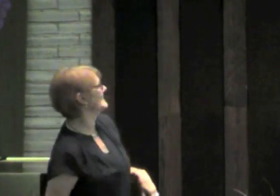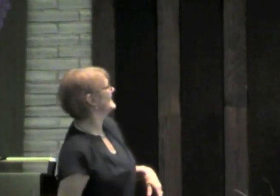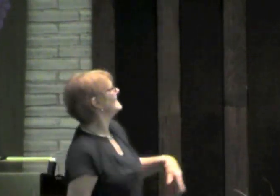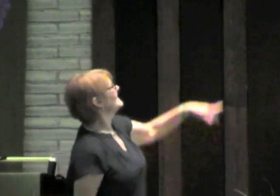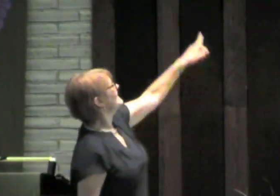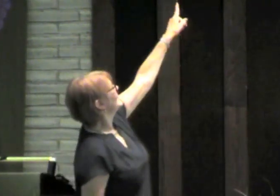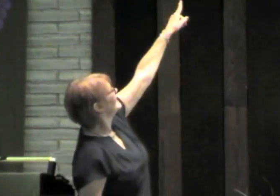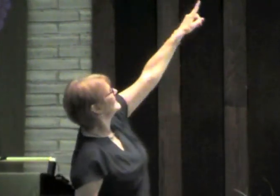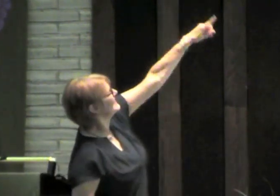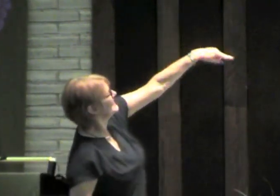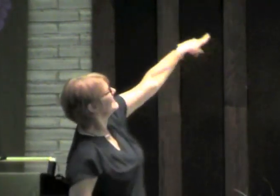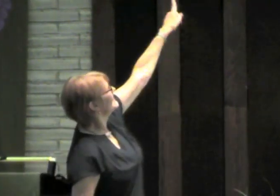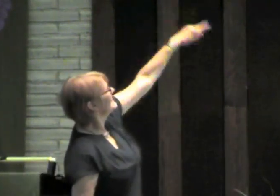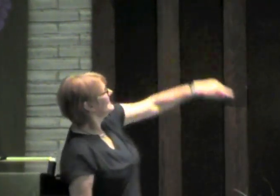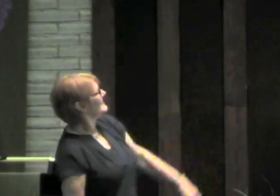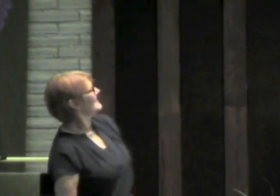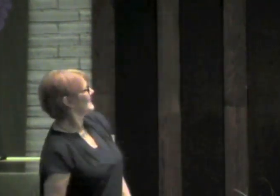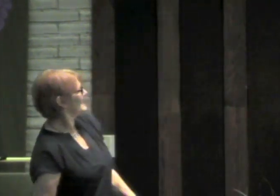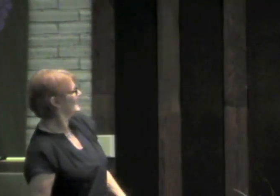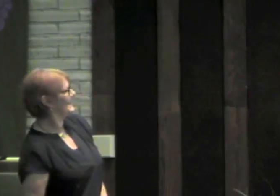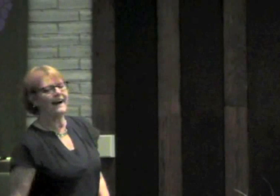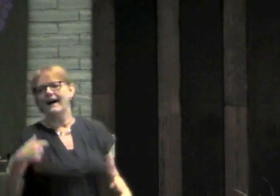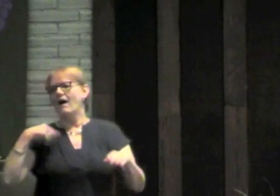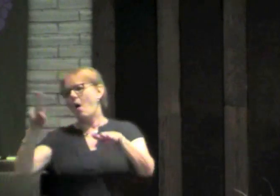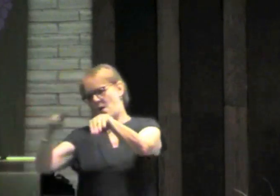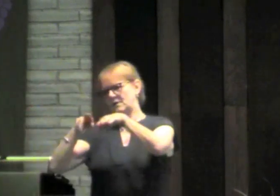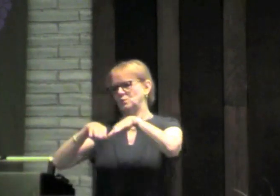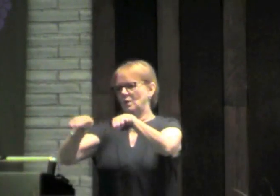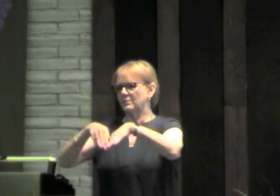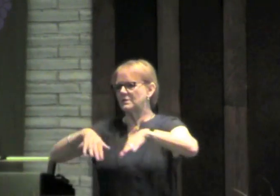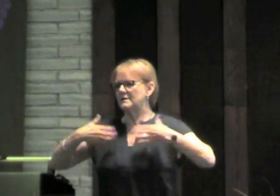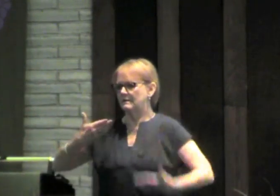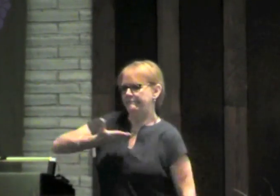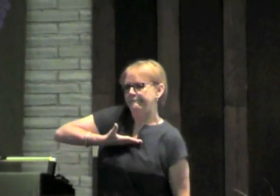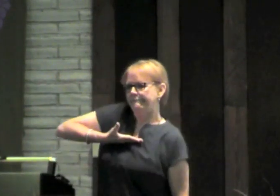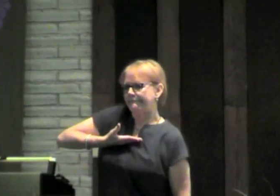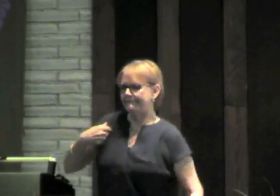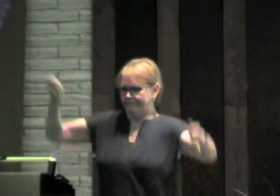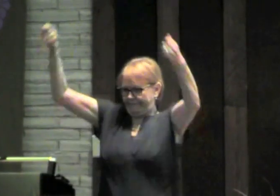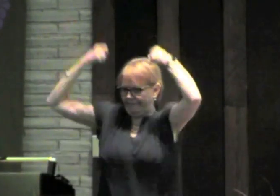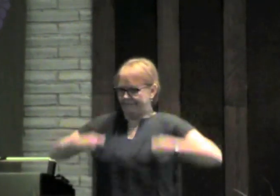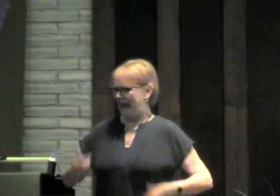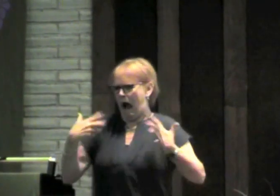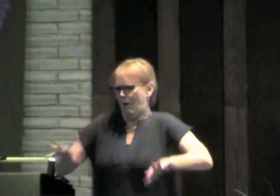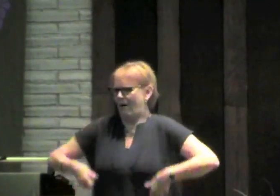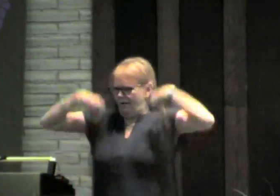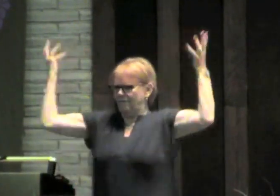was really very chilly. And there we are, you can see. Of course, we had swimsuits underneath our